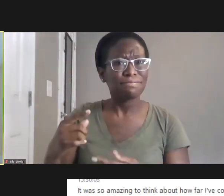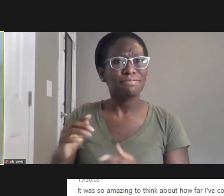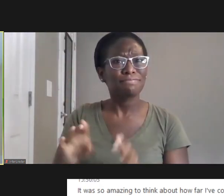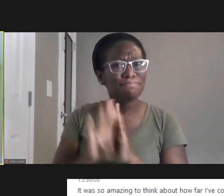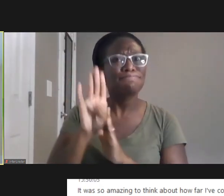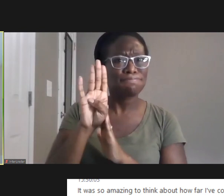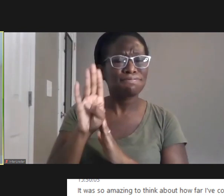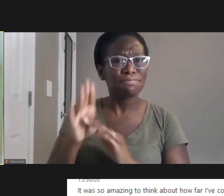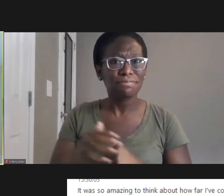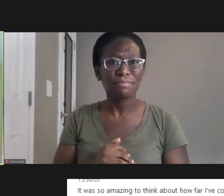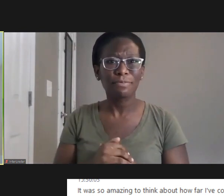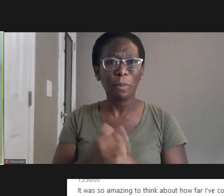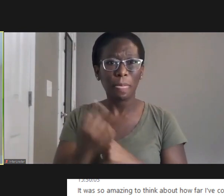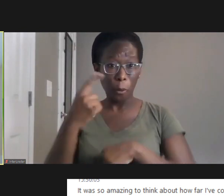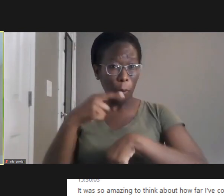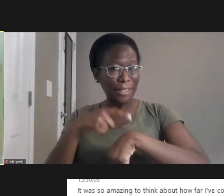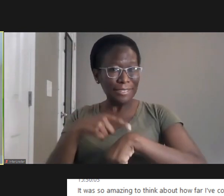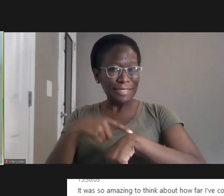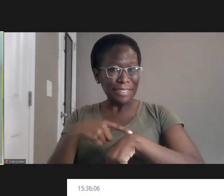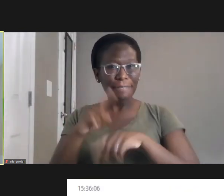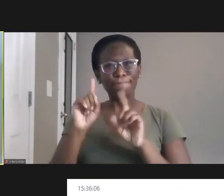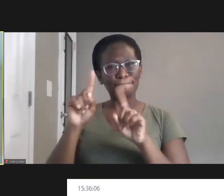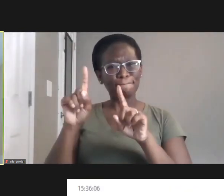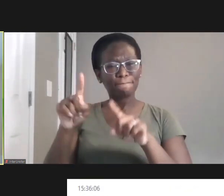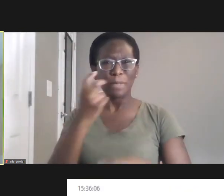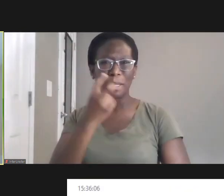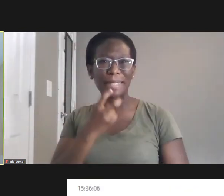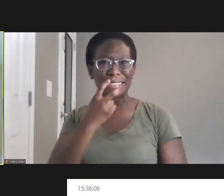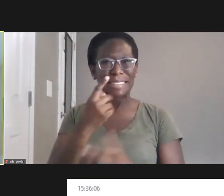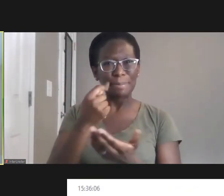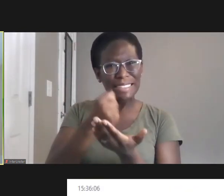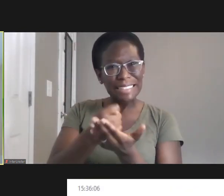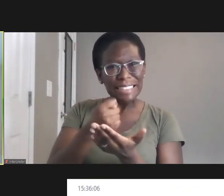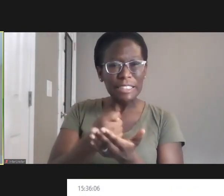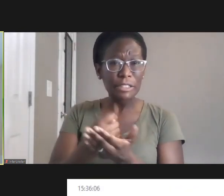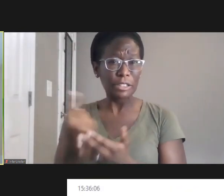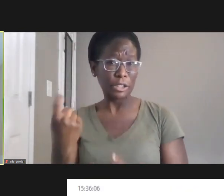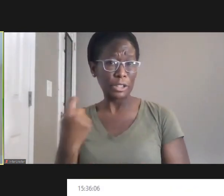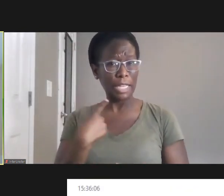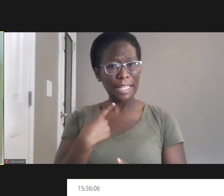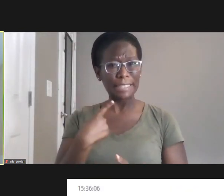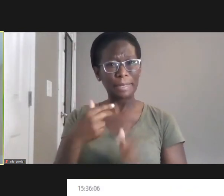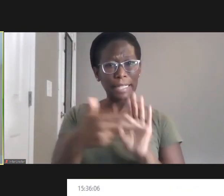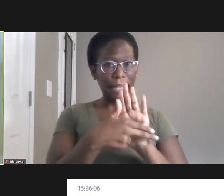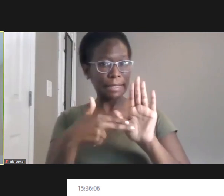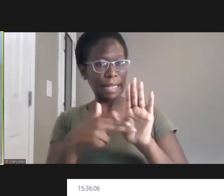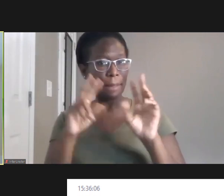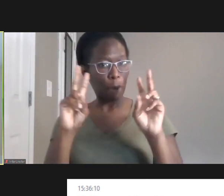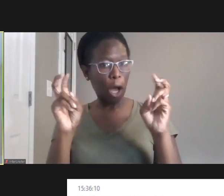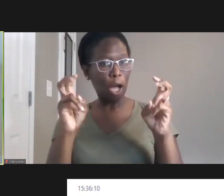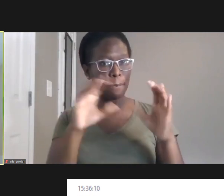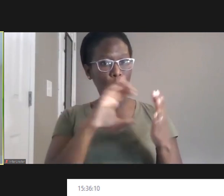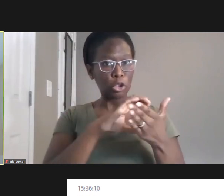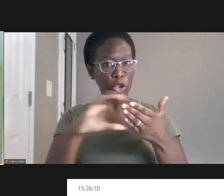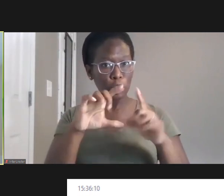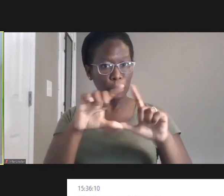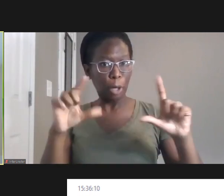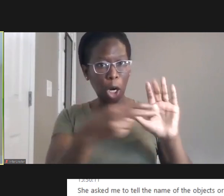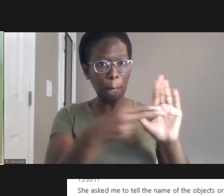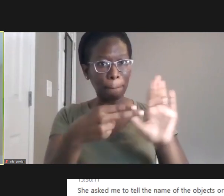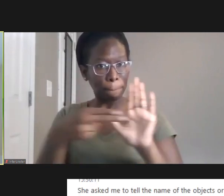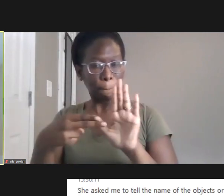One time I went to my speech therapist. She asked me to tell the name of the objects on some cards. Surprisingly, I got them